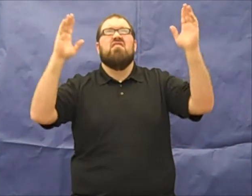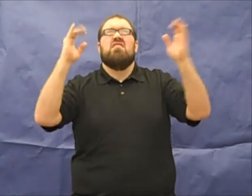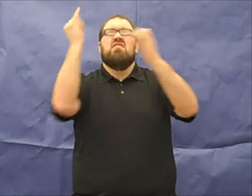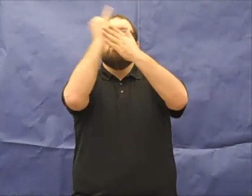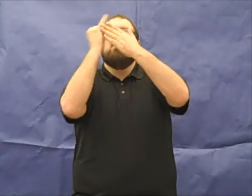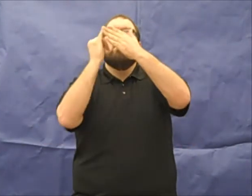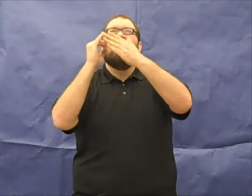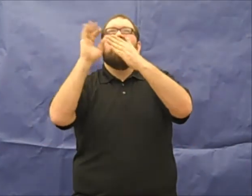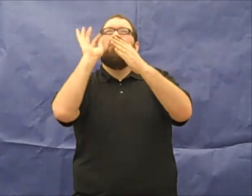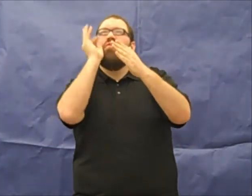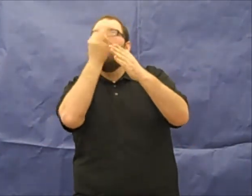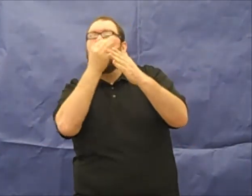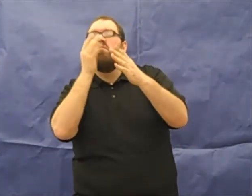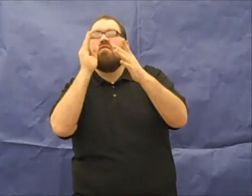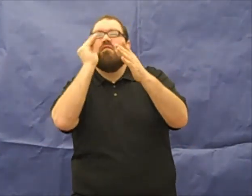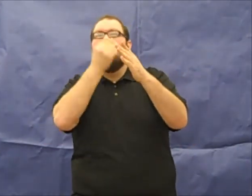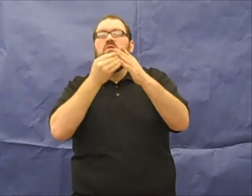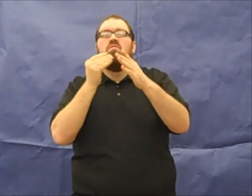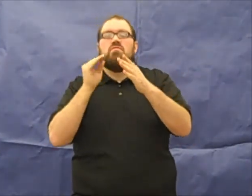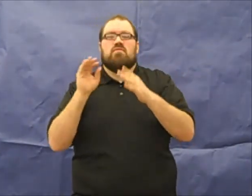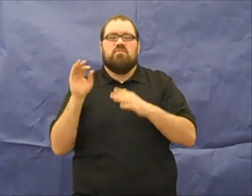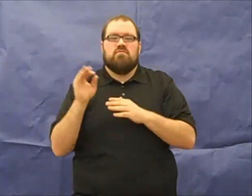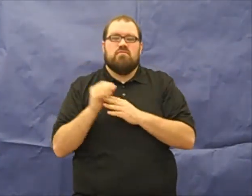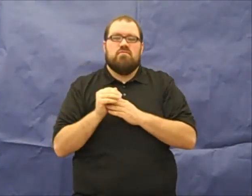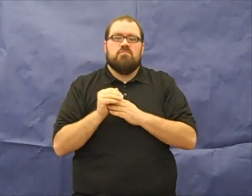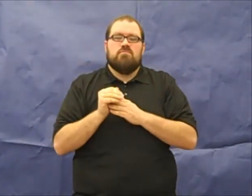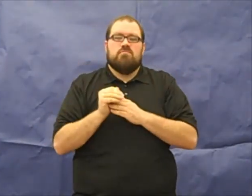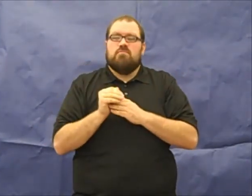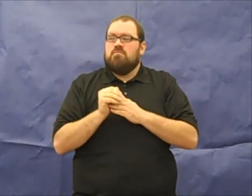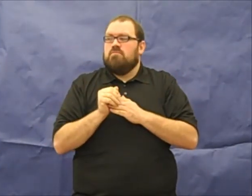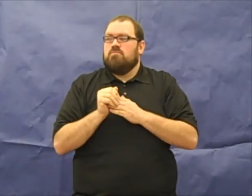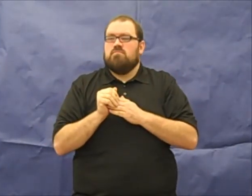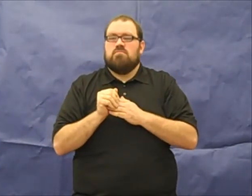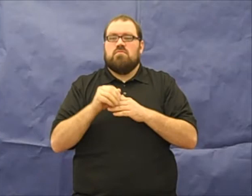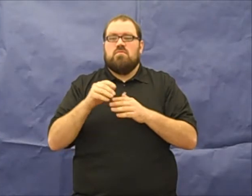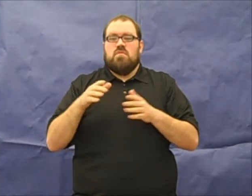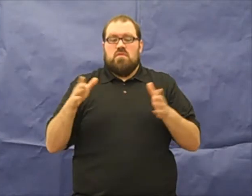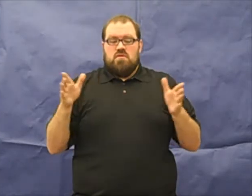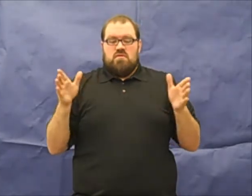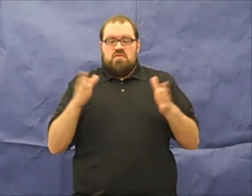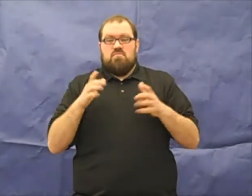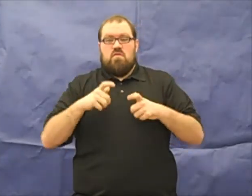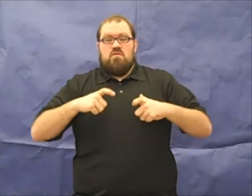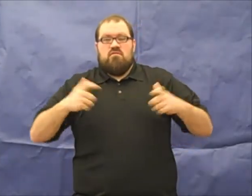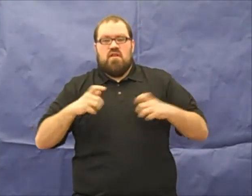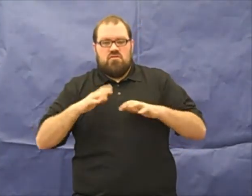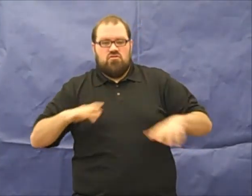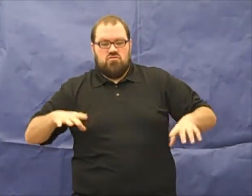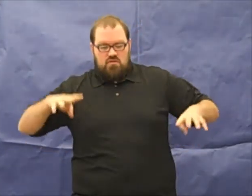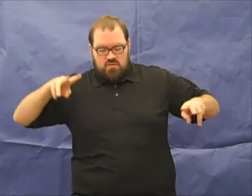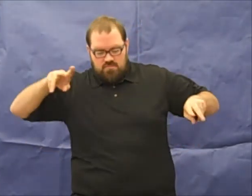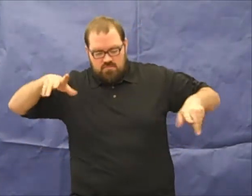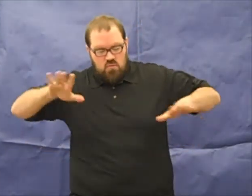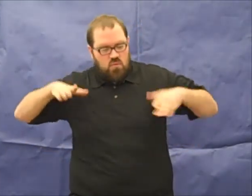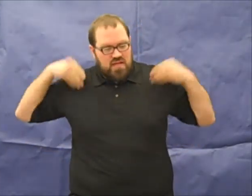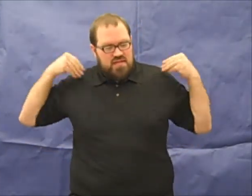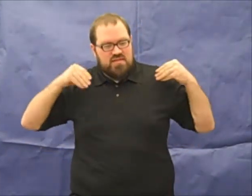and flowers carved into the molding, and small fat children with wings looking down at us from every angle.